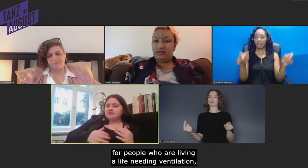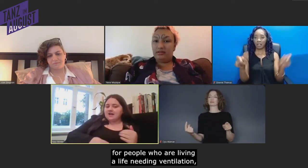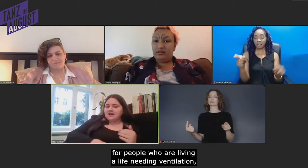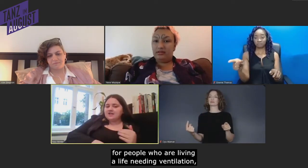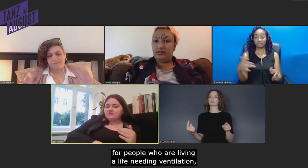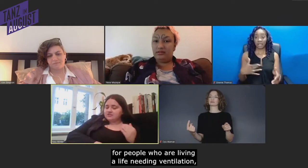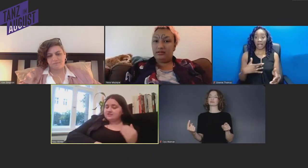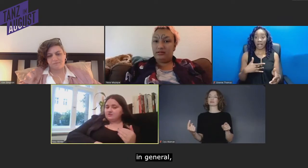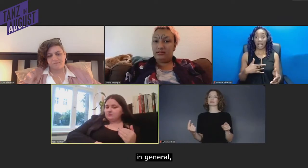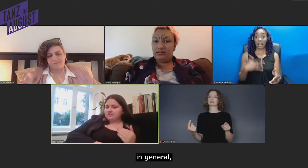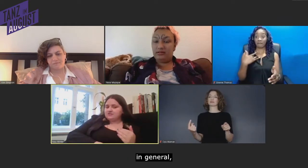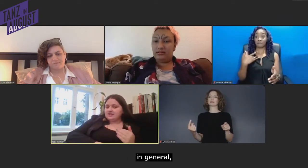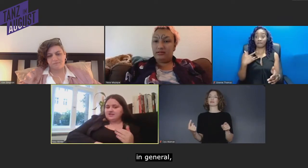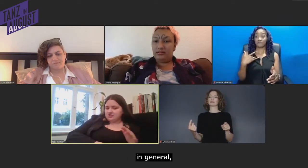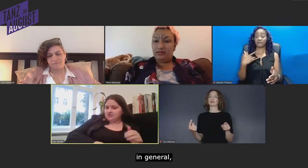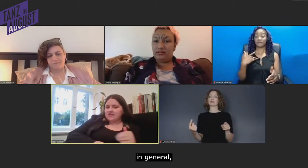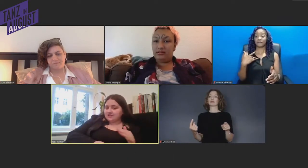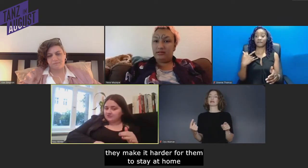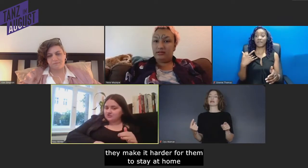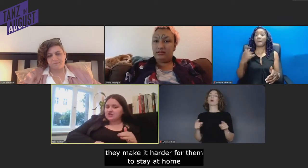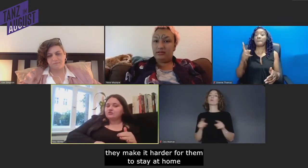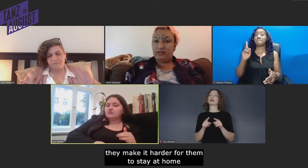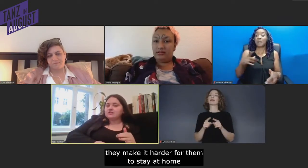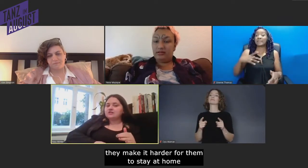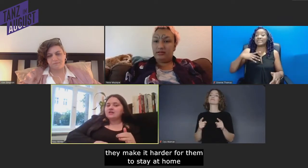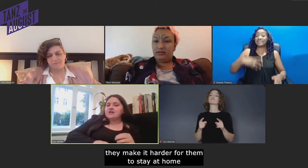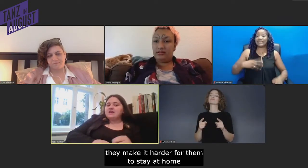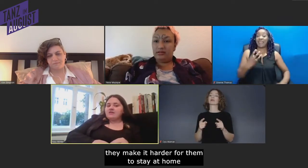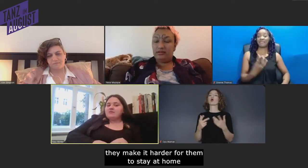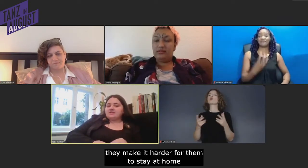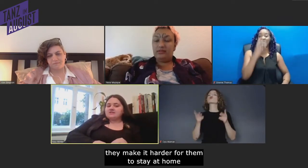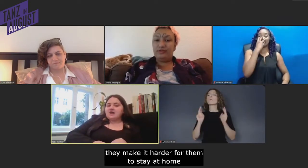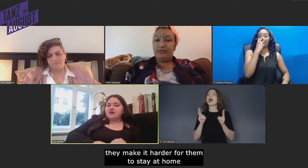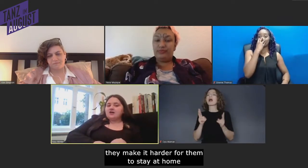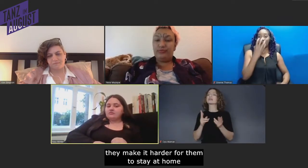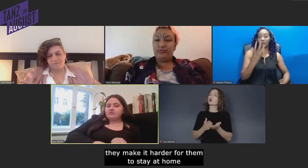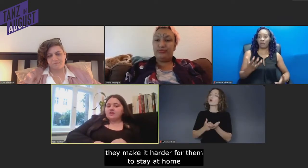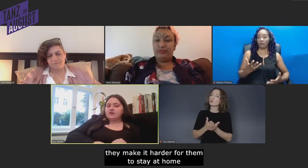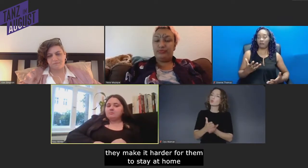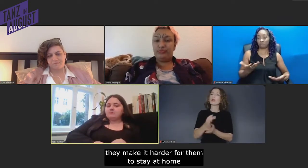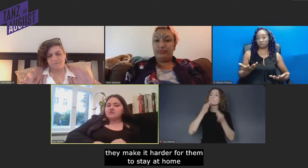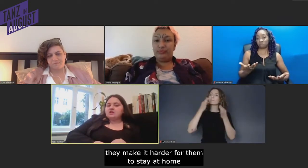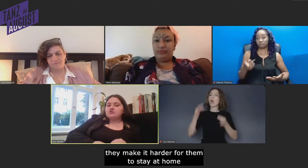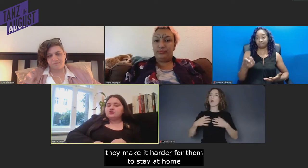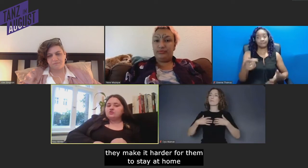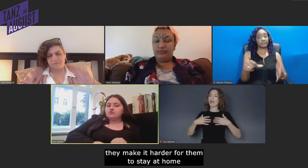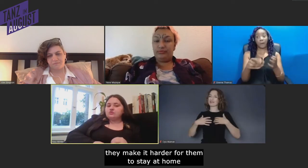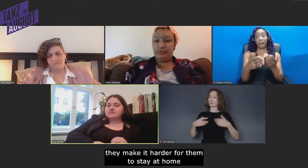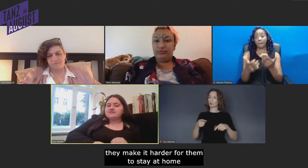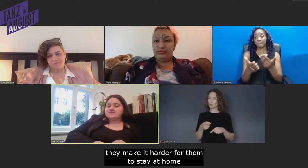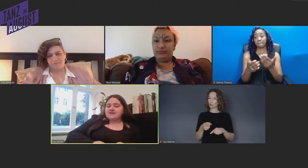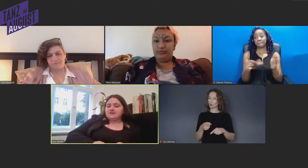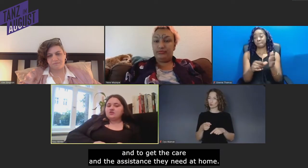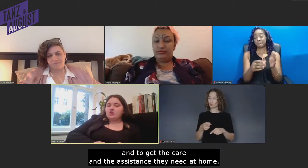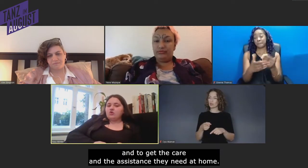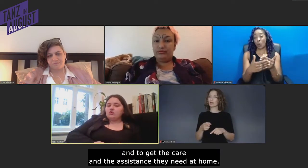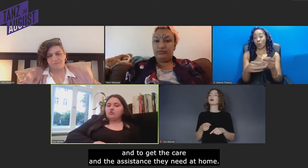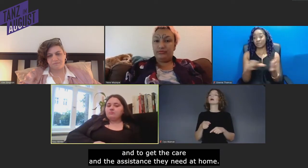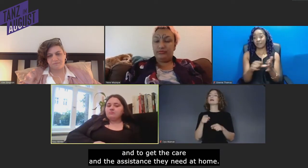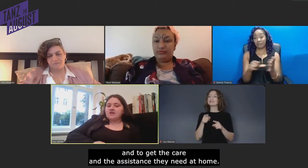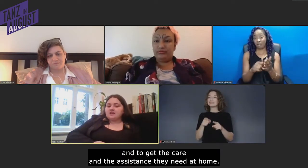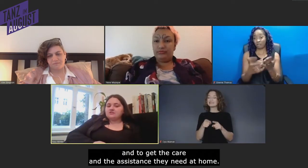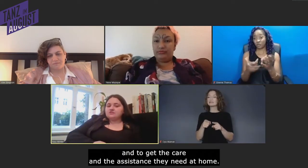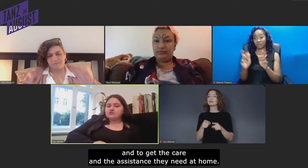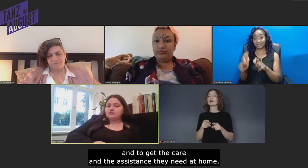a life needing ventilation, like in general. They make it harder for them to stay at